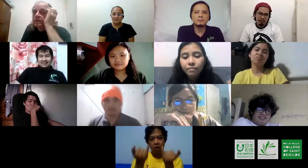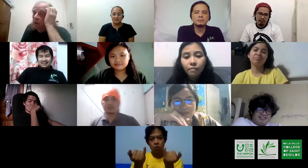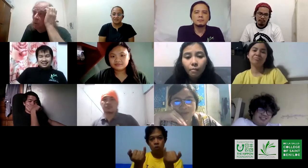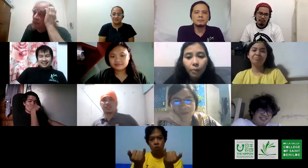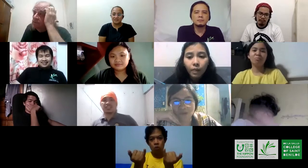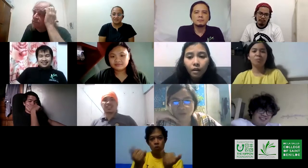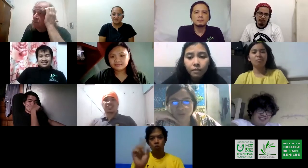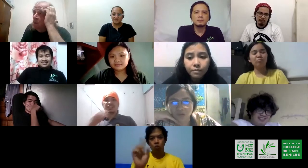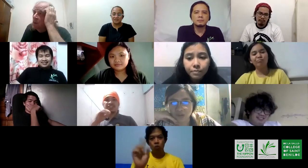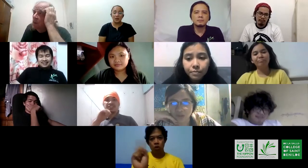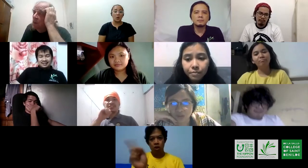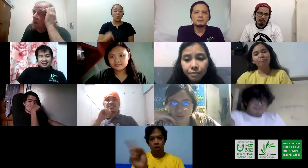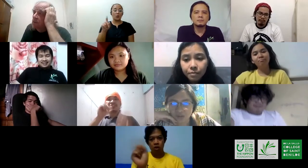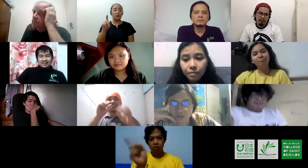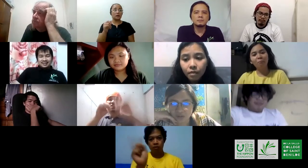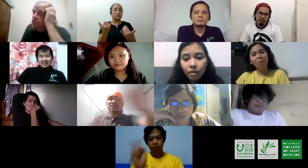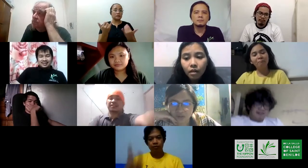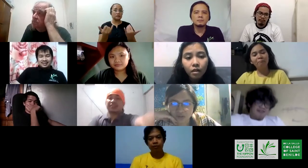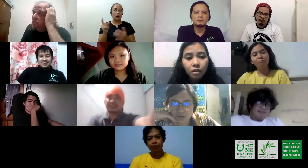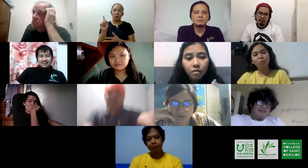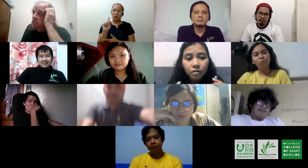Okay, now what?